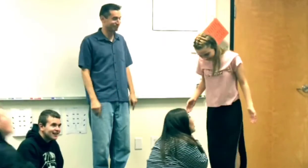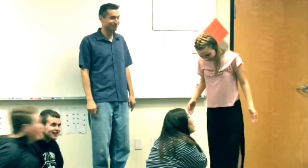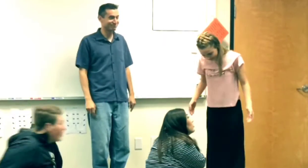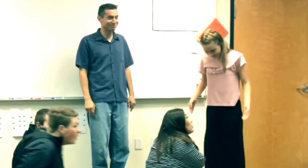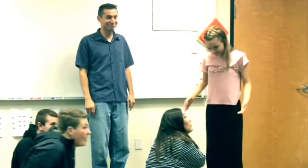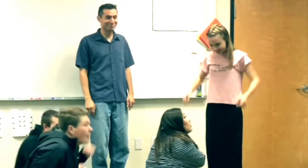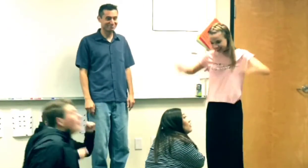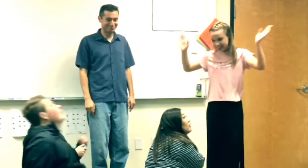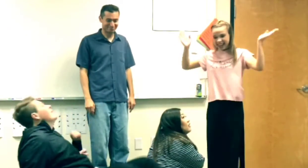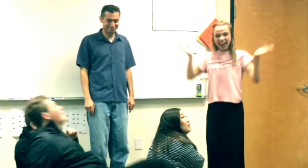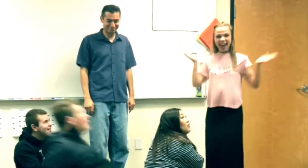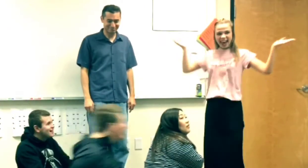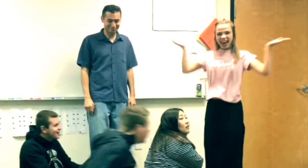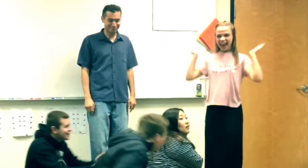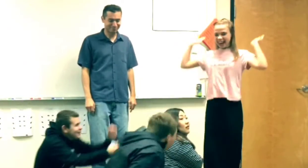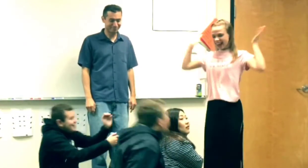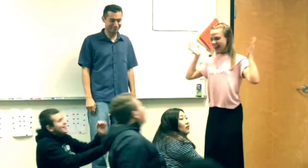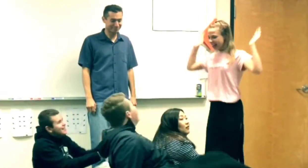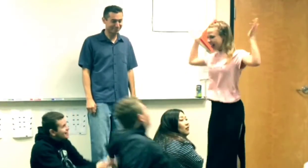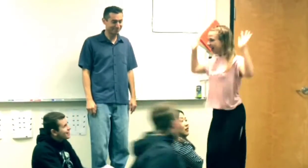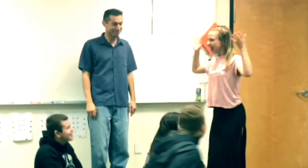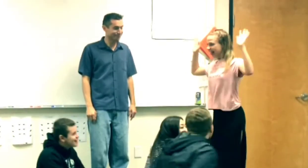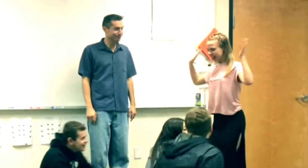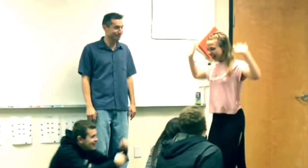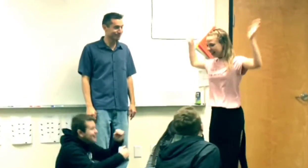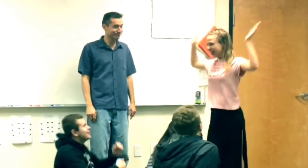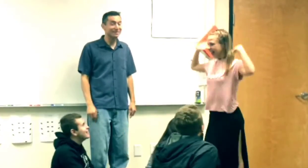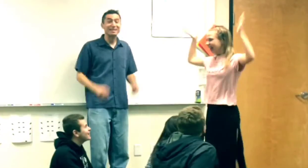End game! Yeah! Yeah! Yeah! Yeah! Great.